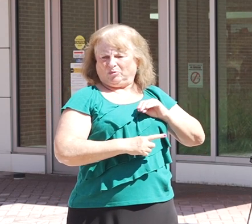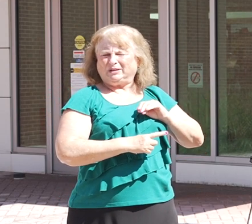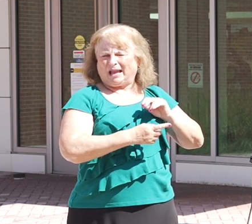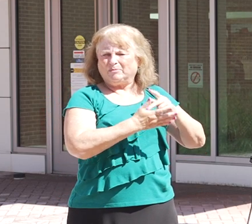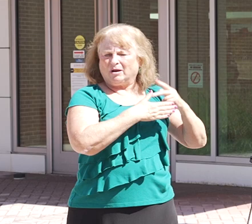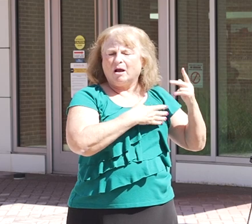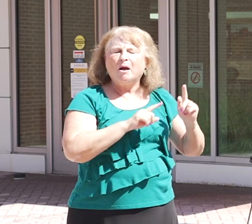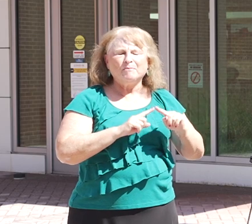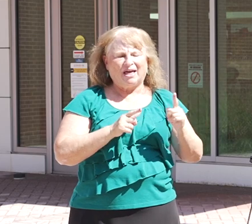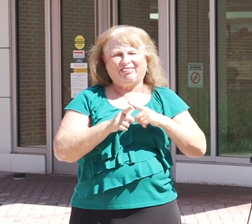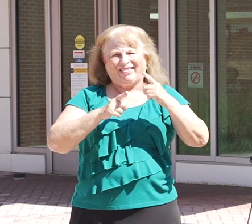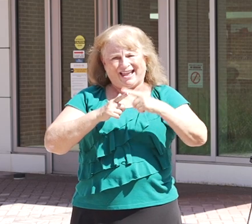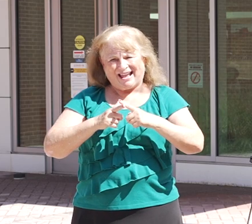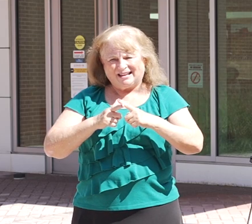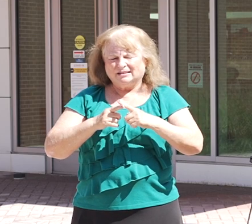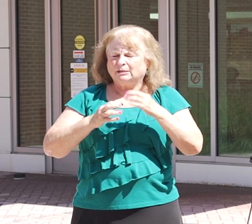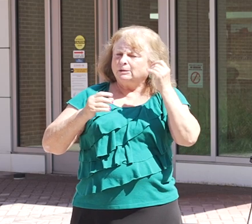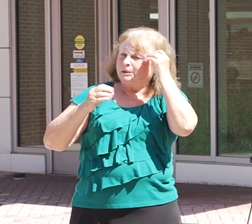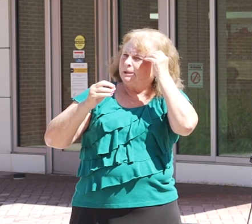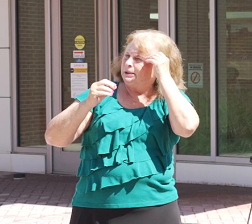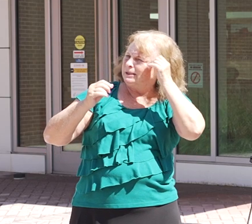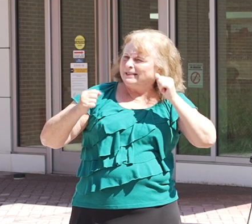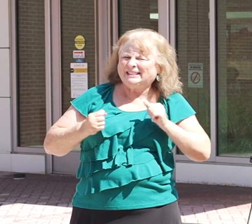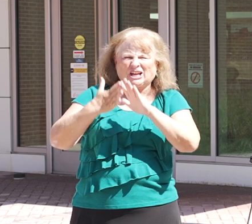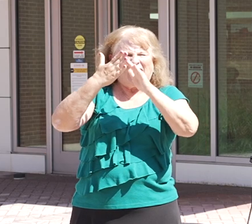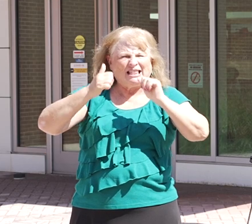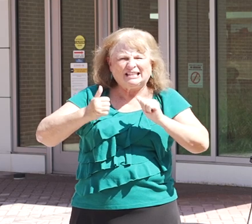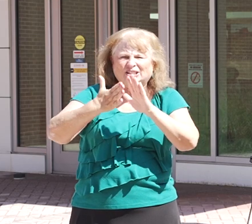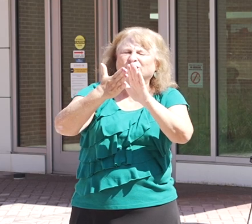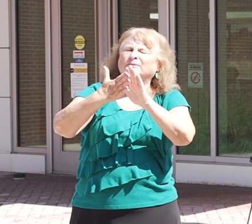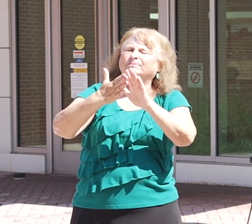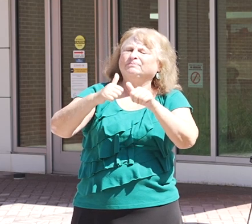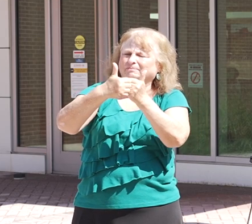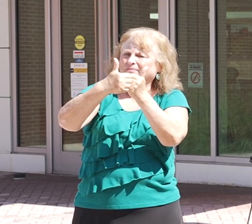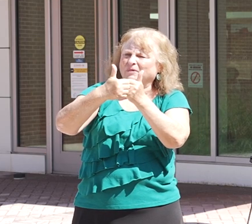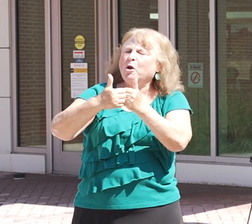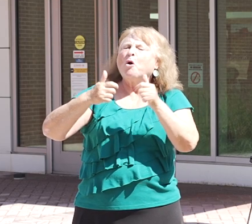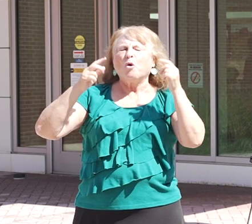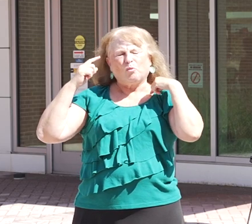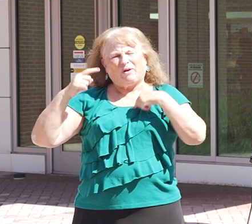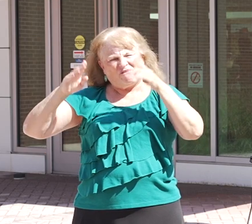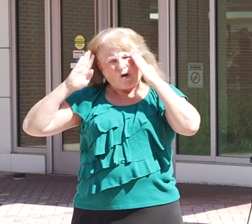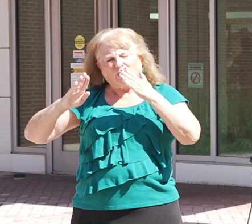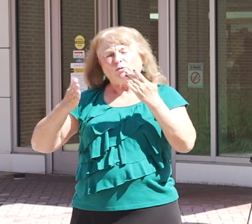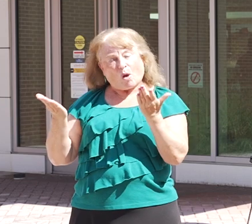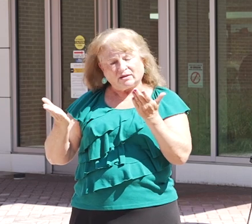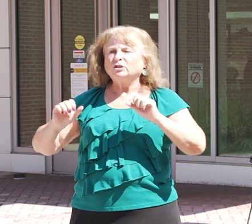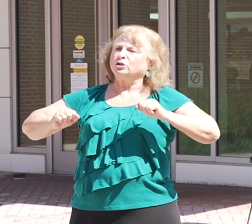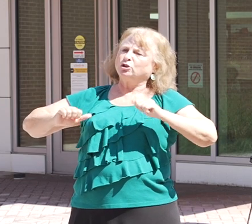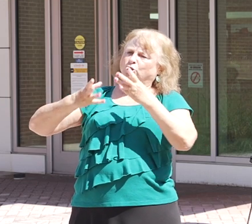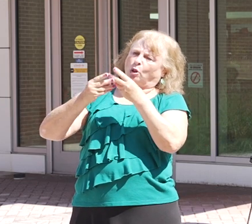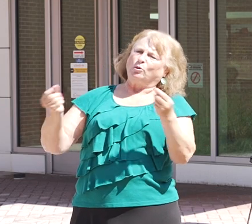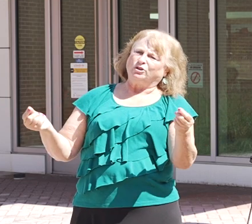But when faced with these challenges, we focused on solutions.